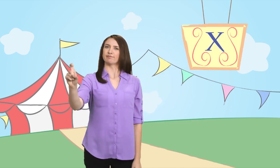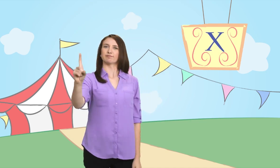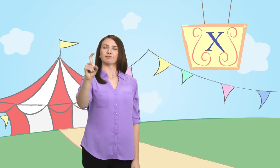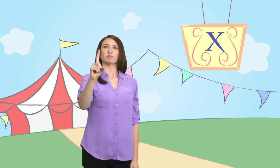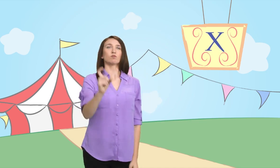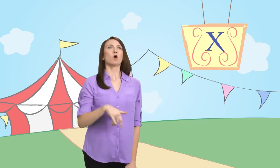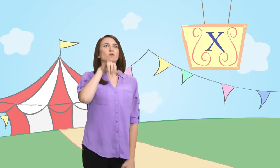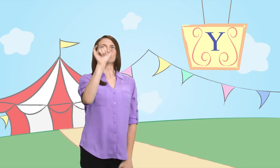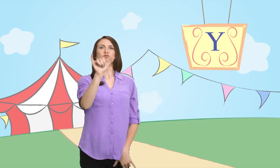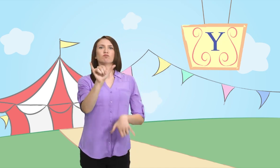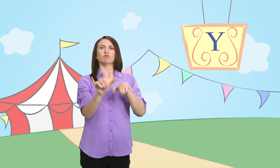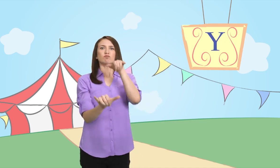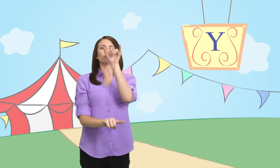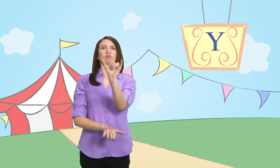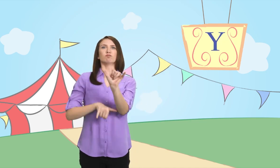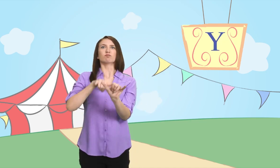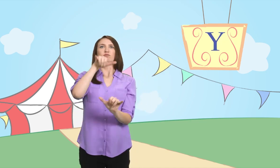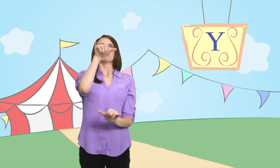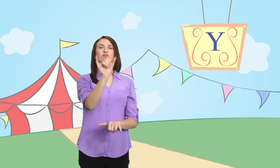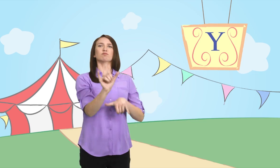Walking over. Climbing up.